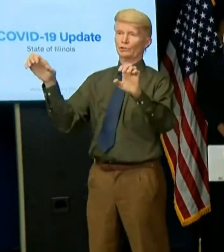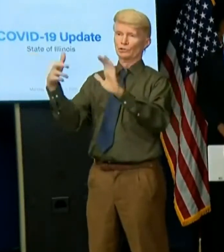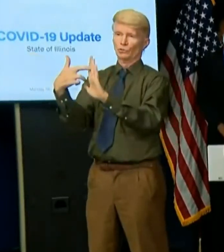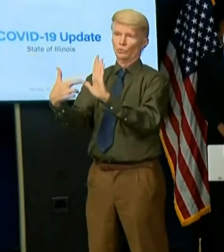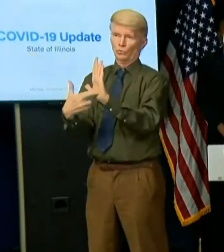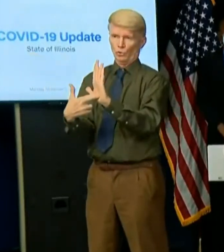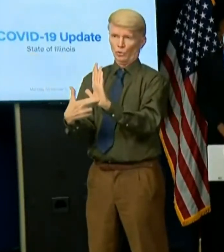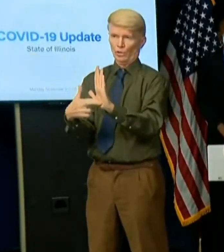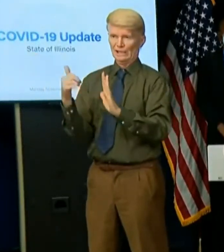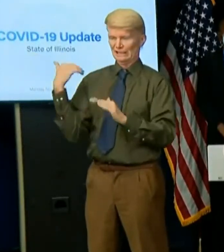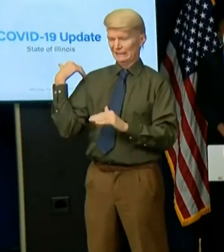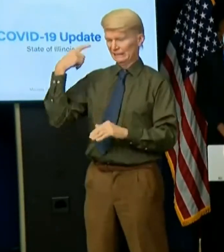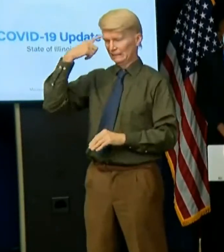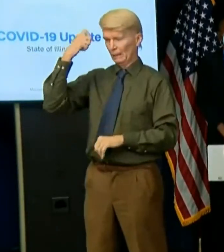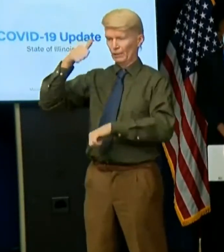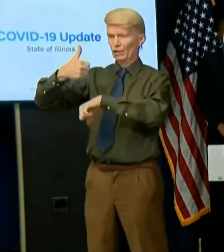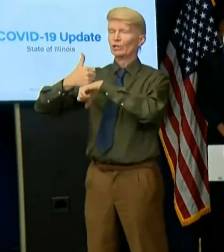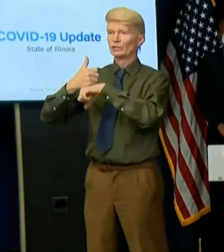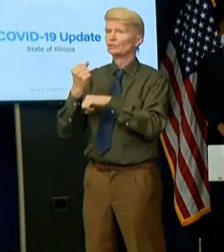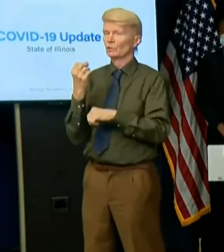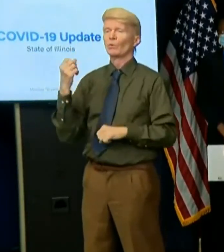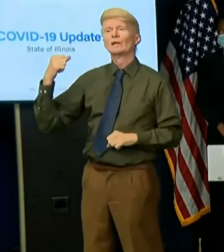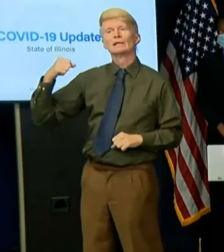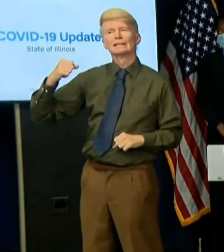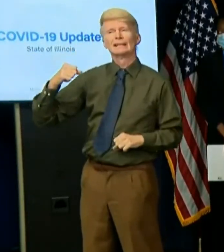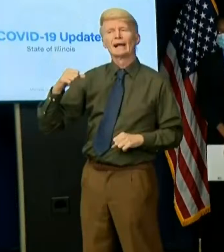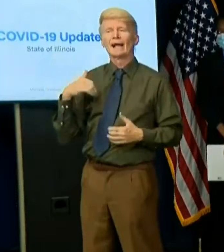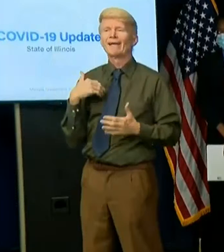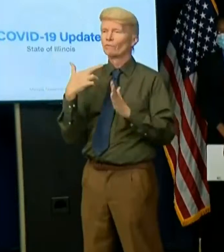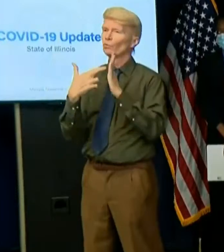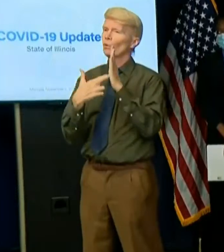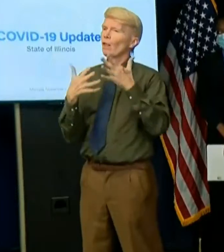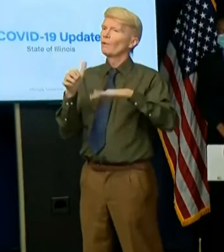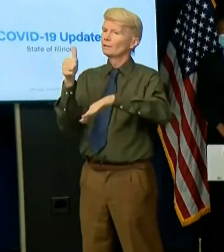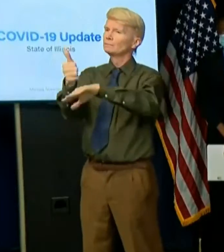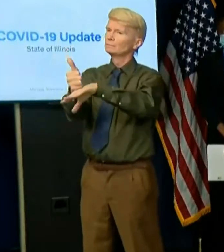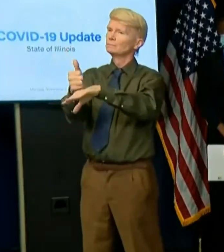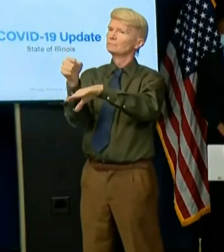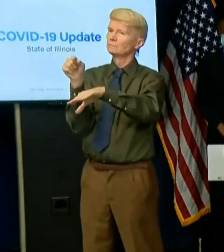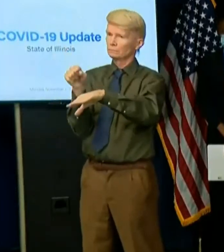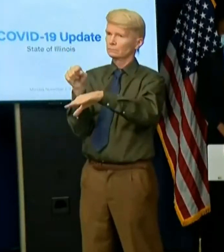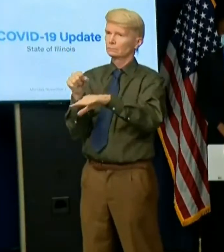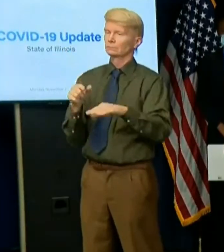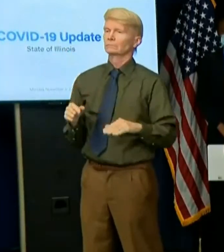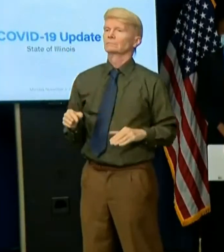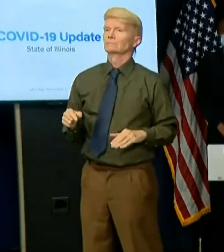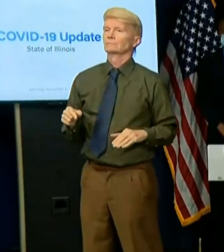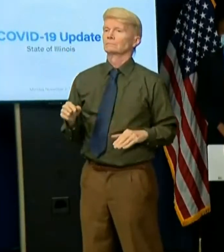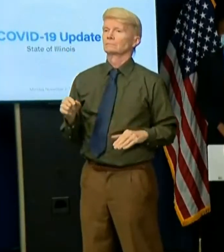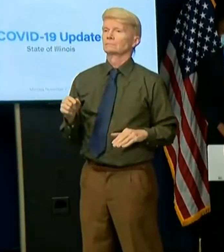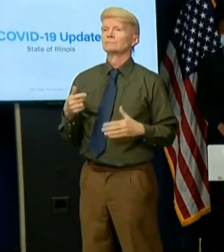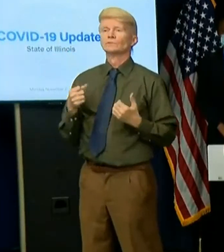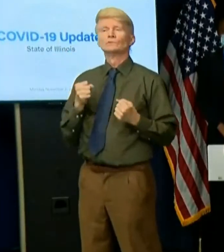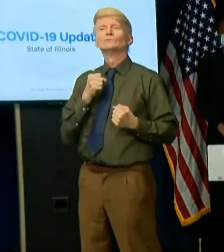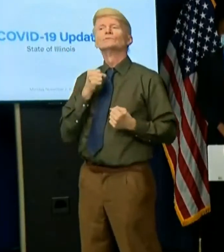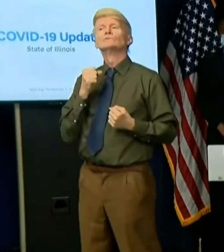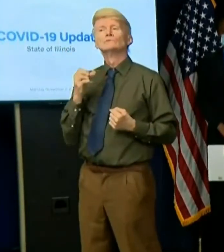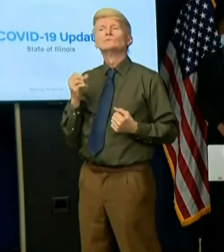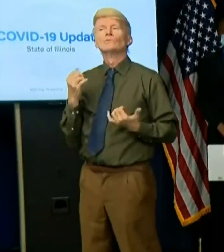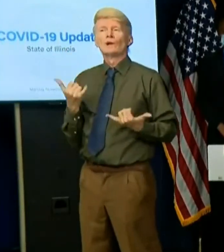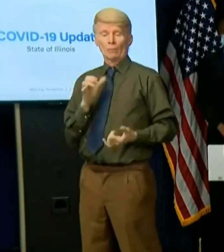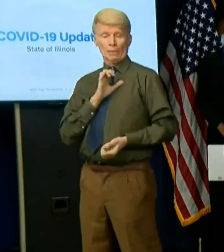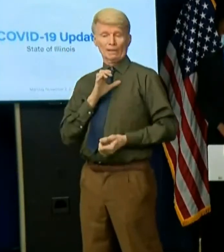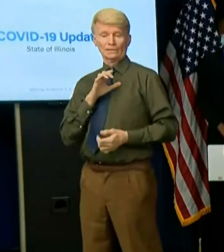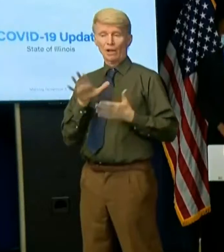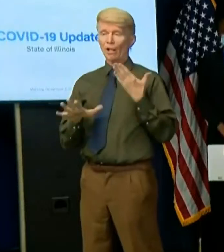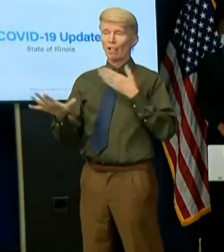put in place this summer. So yes, of course, there's a rule in place, and we've been, in fact, or state